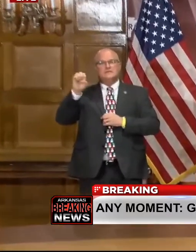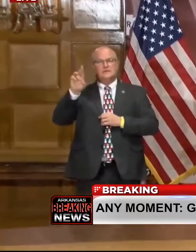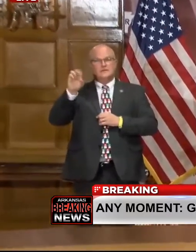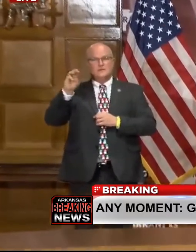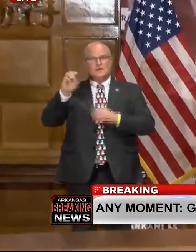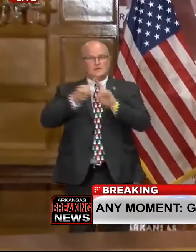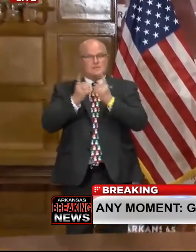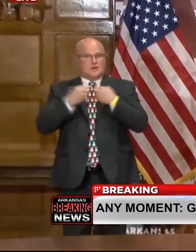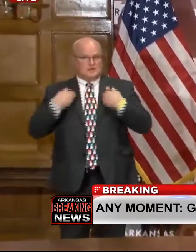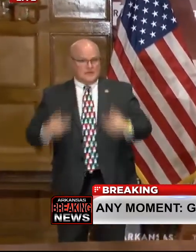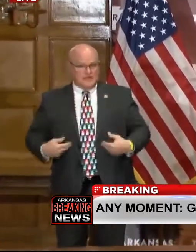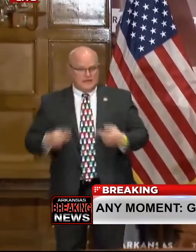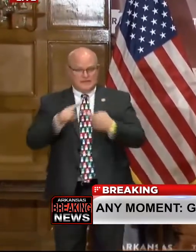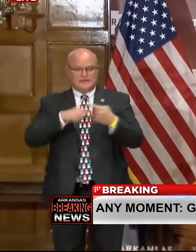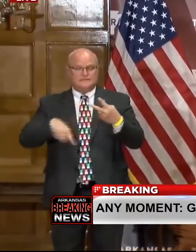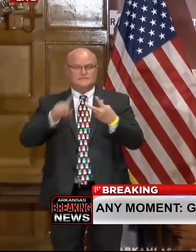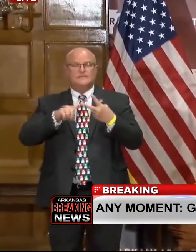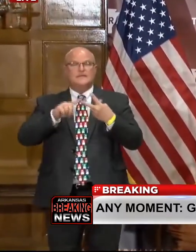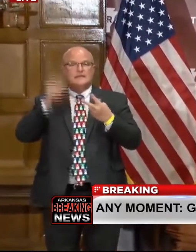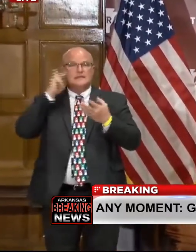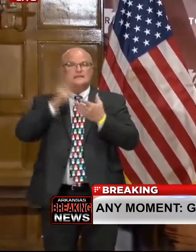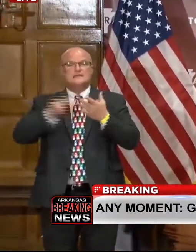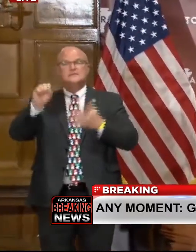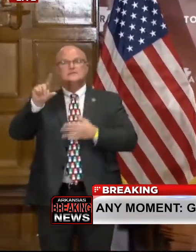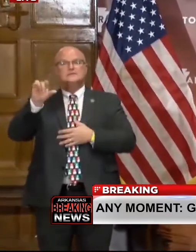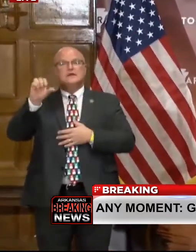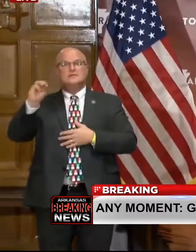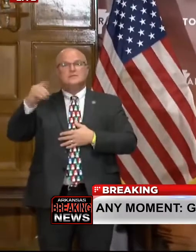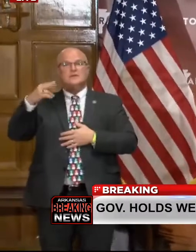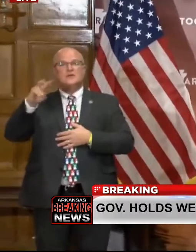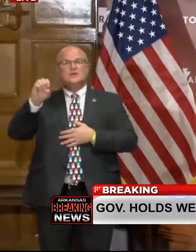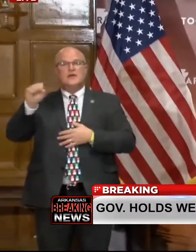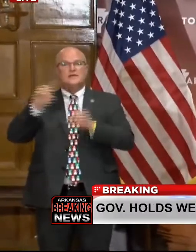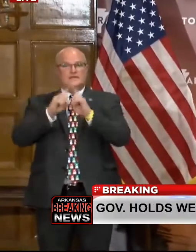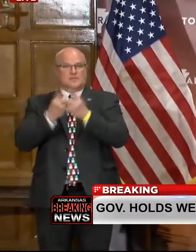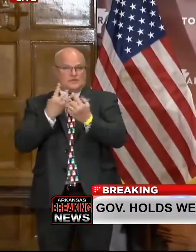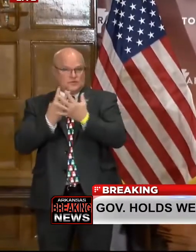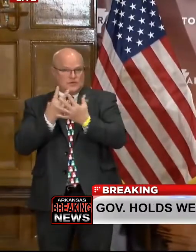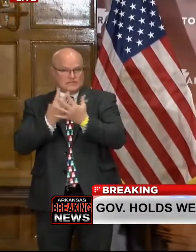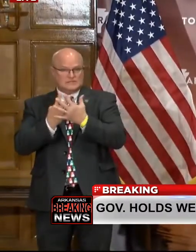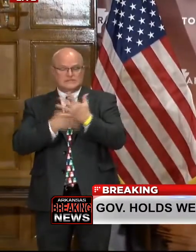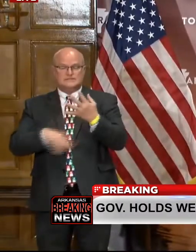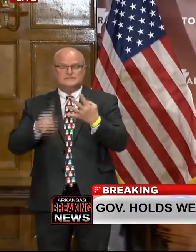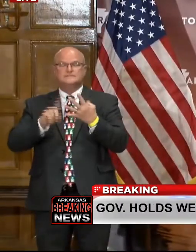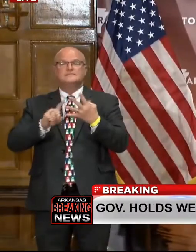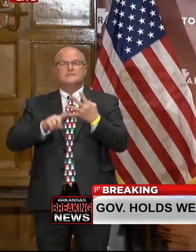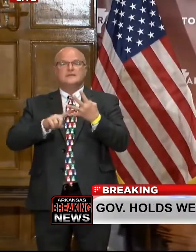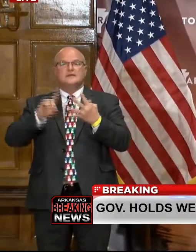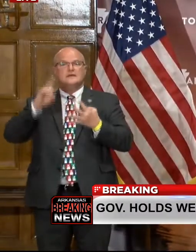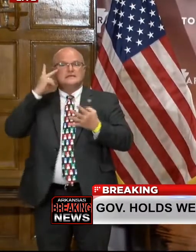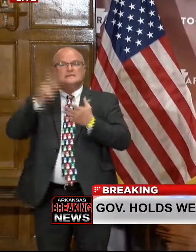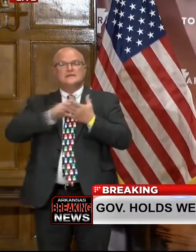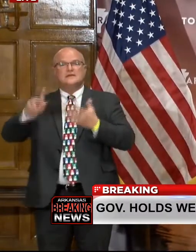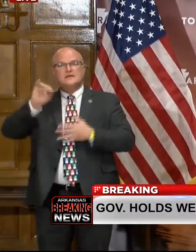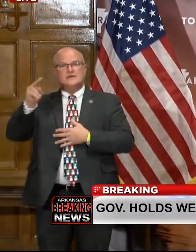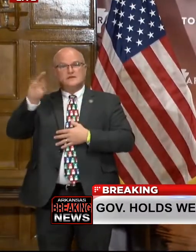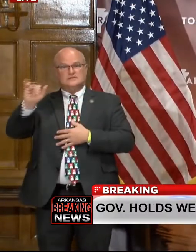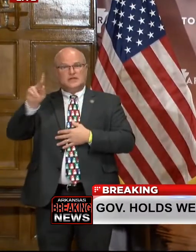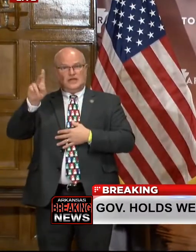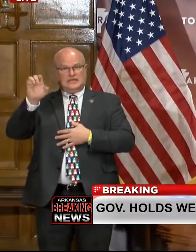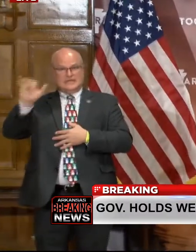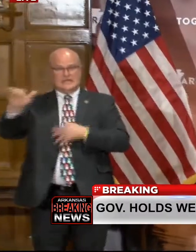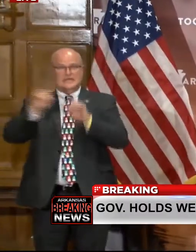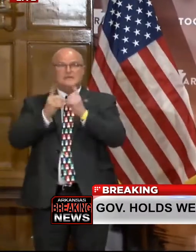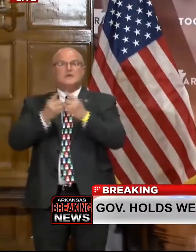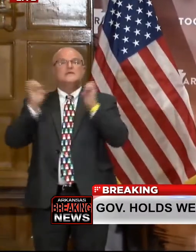Health, Secretary Solomon Graves, our Department of Corrections. We have Secretary Johnny Key of our Department of